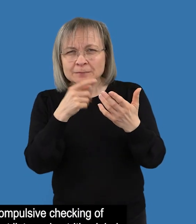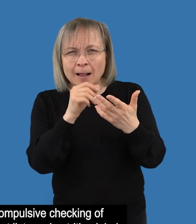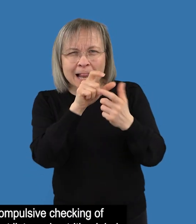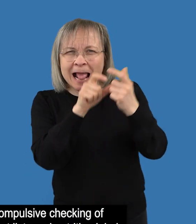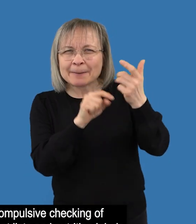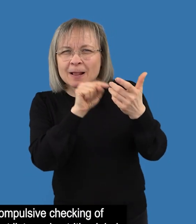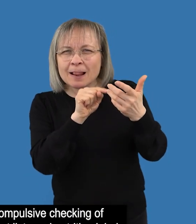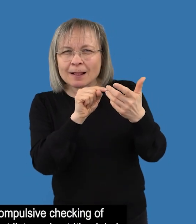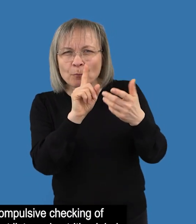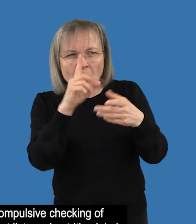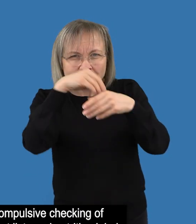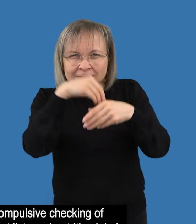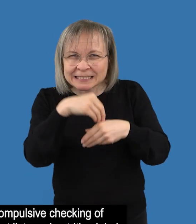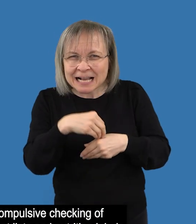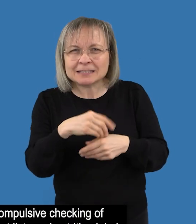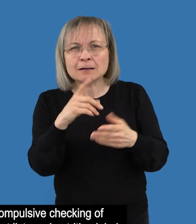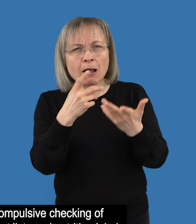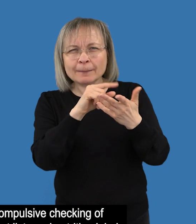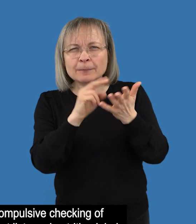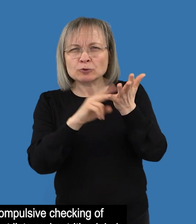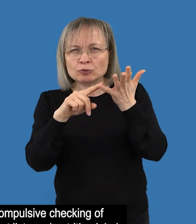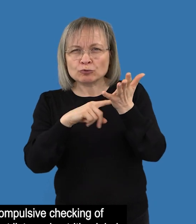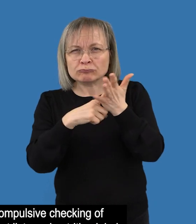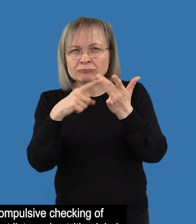Compulsive checking of ingredient lists and nutrition labels.